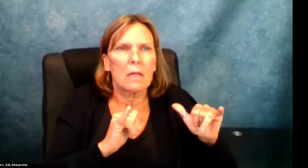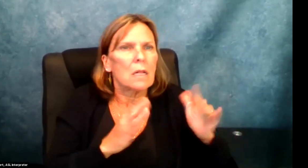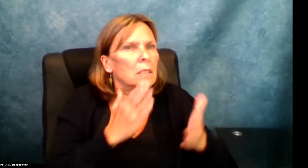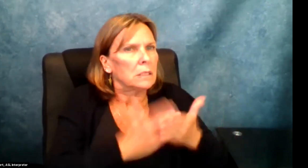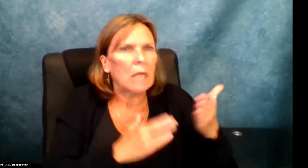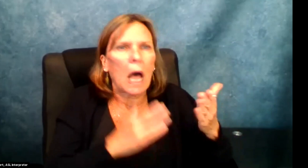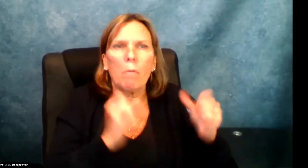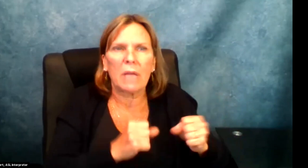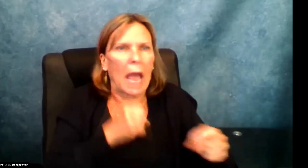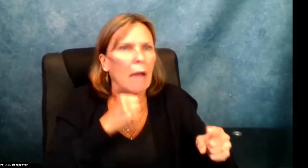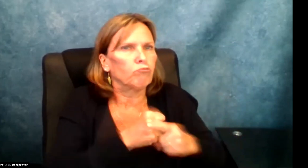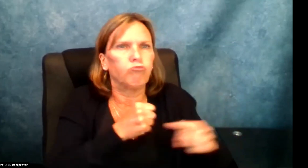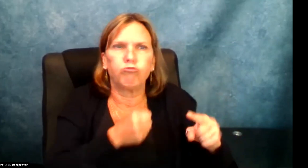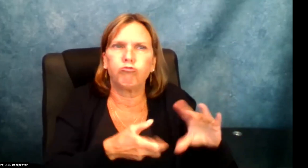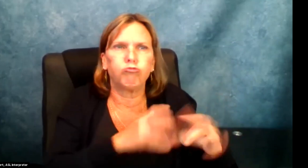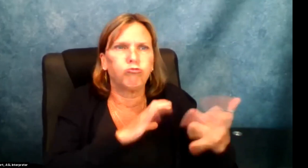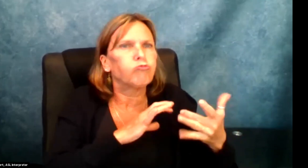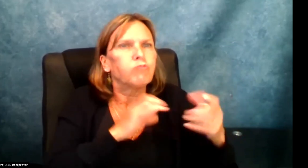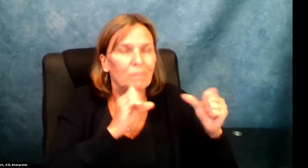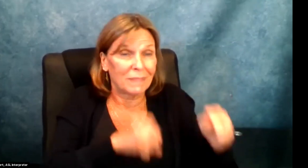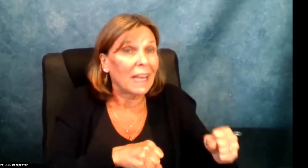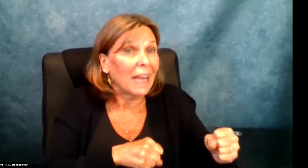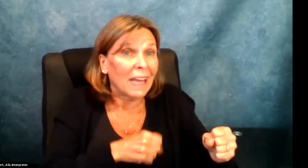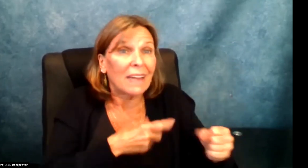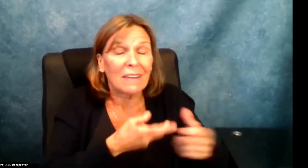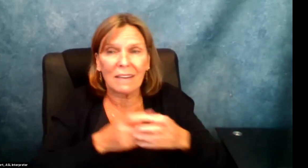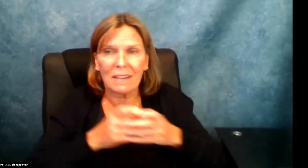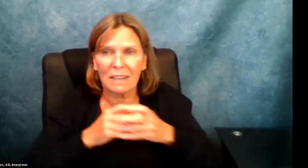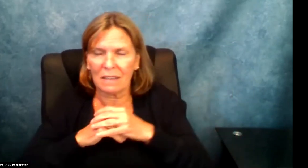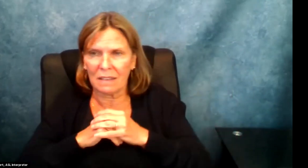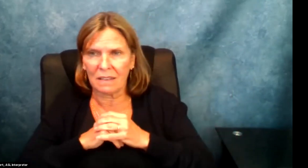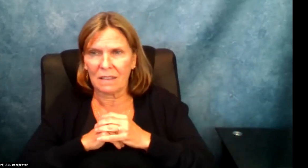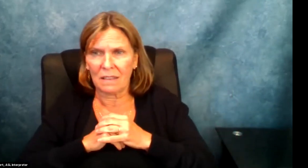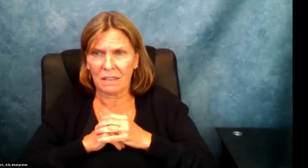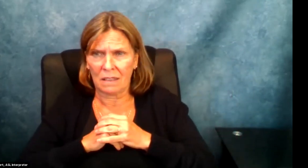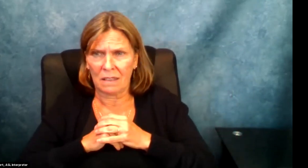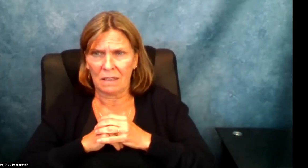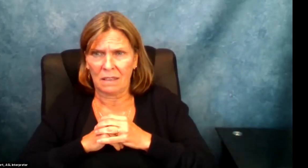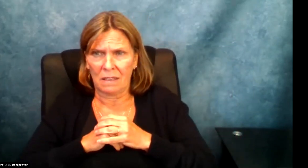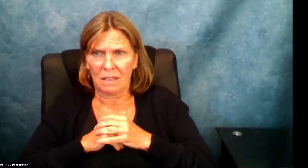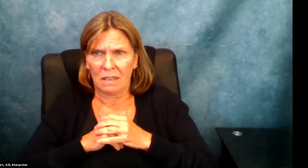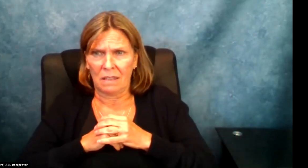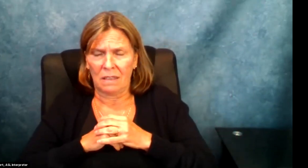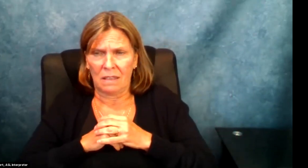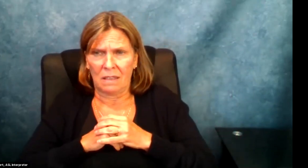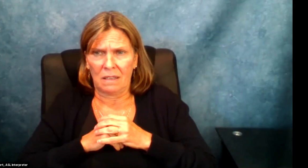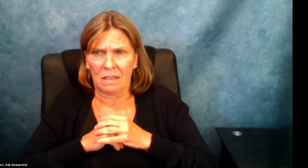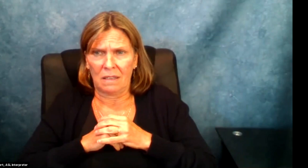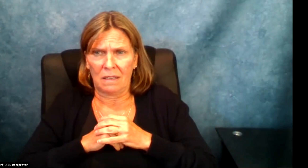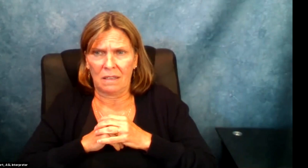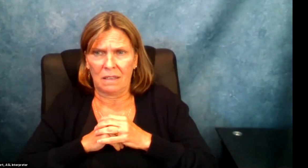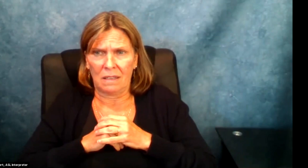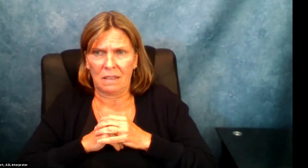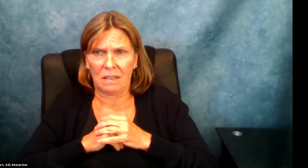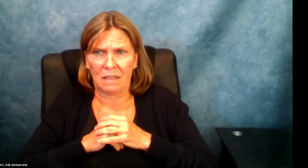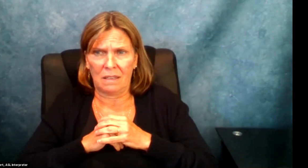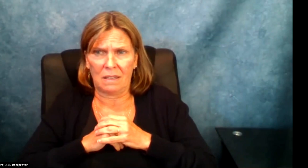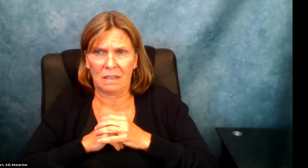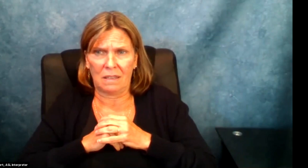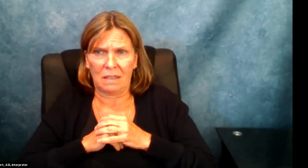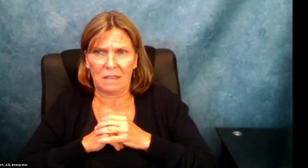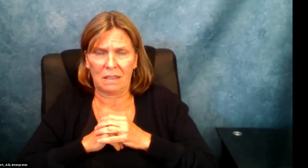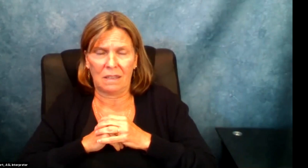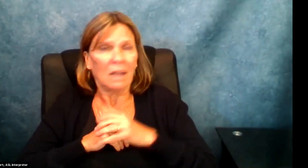to describe what's actually happening in your body, is that it's sort of like you would never sign yourself or your kid up for a marathon and like